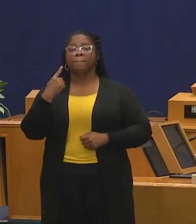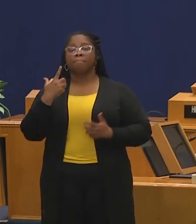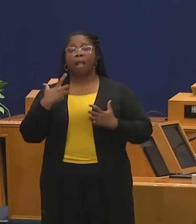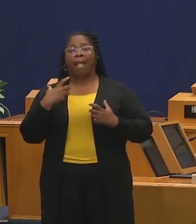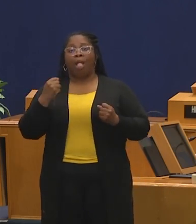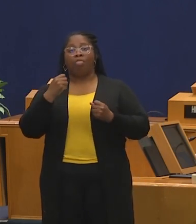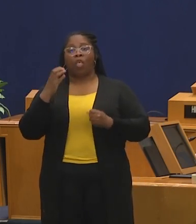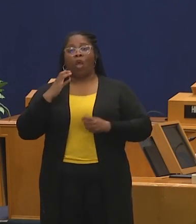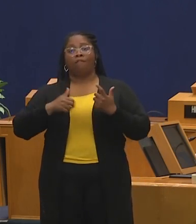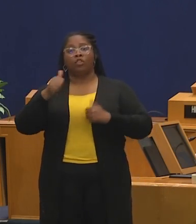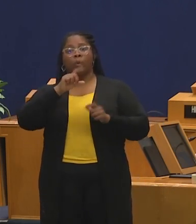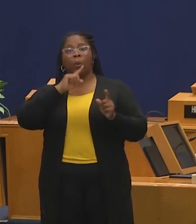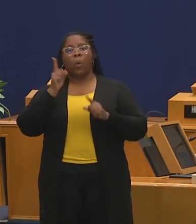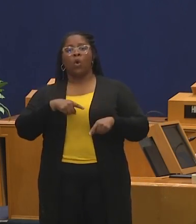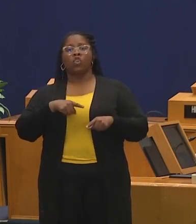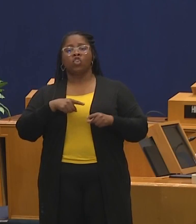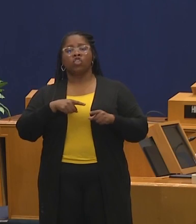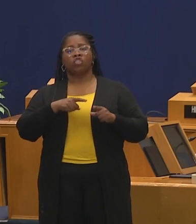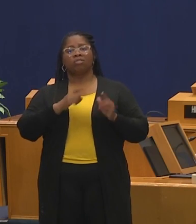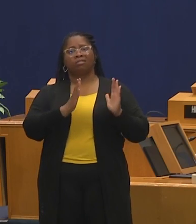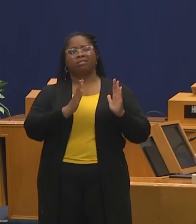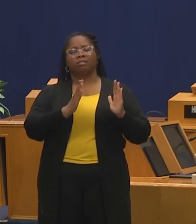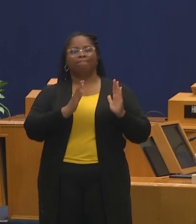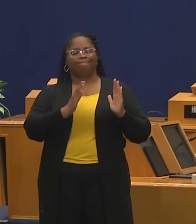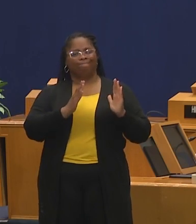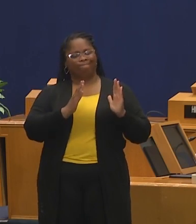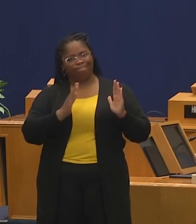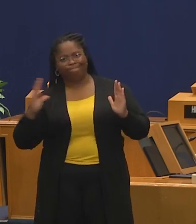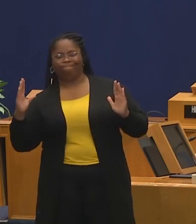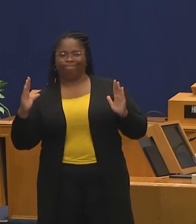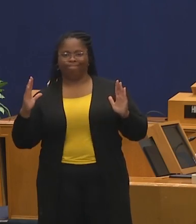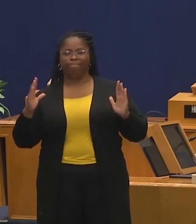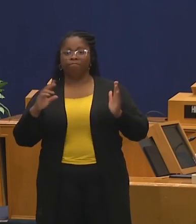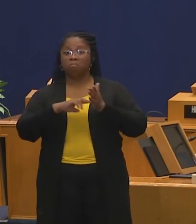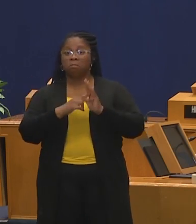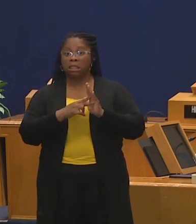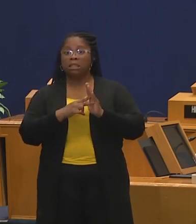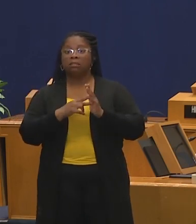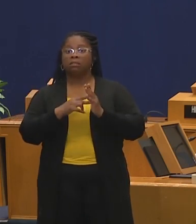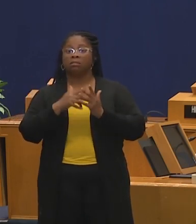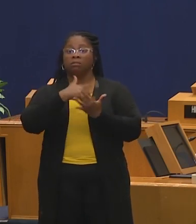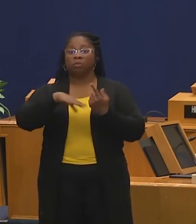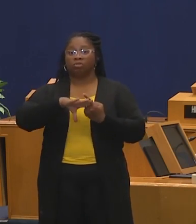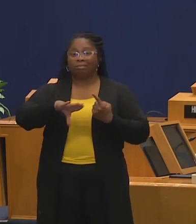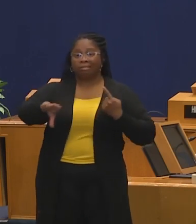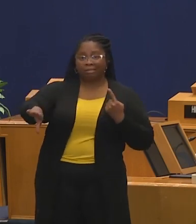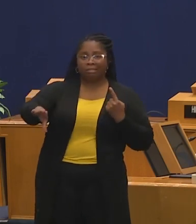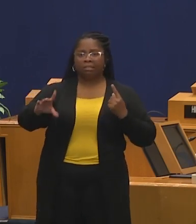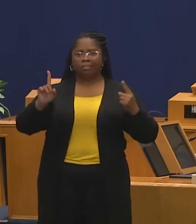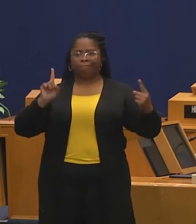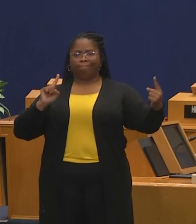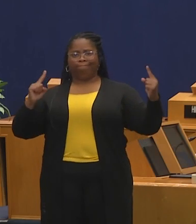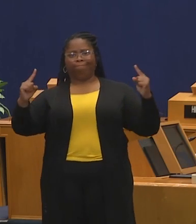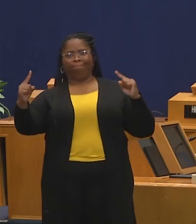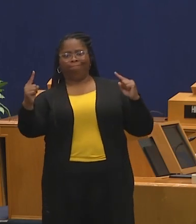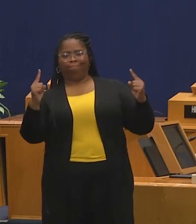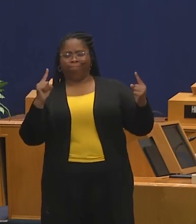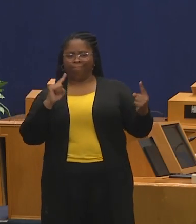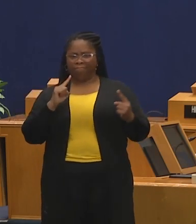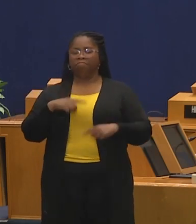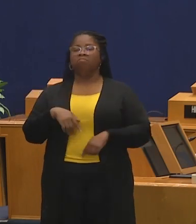officer orders, which, as you know, require a fair amount of distancing and continue to keep in place closures